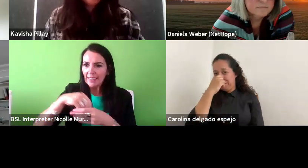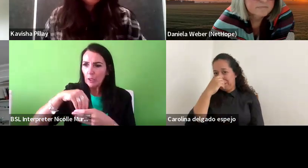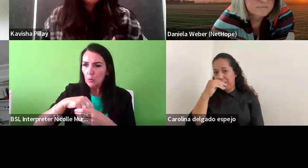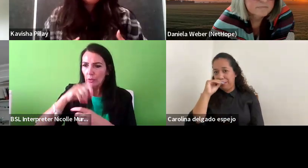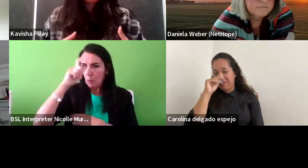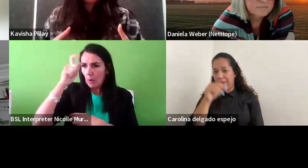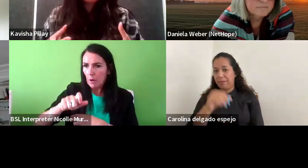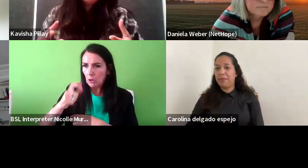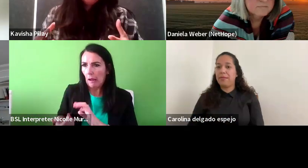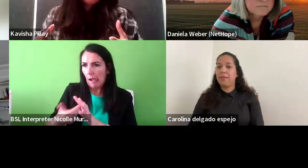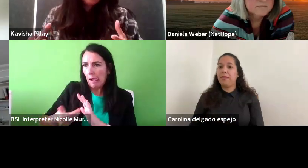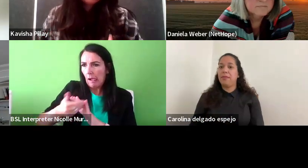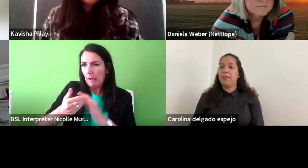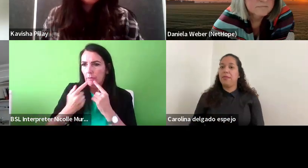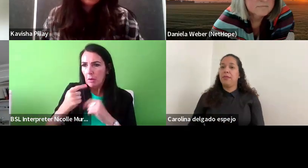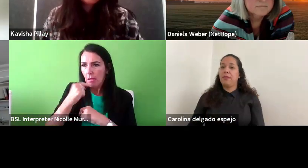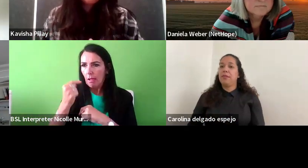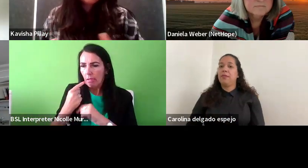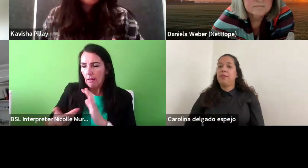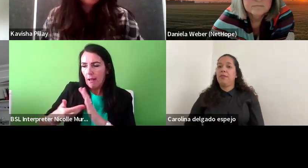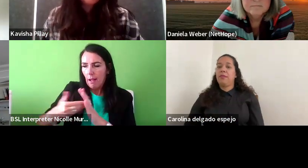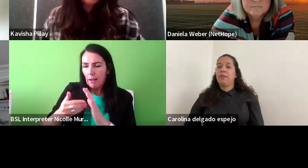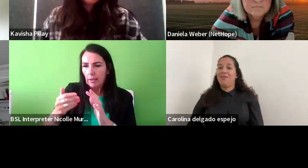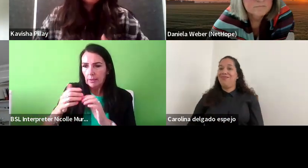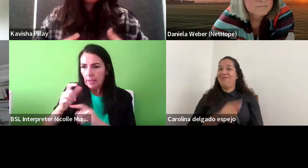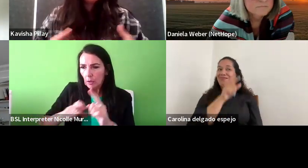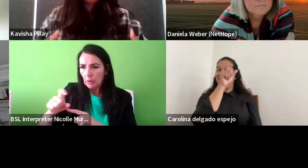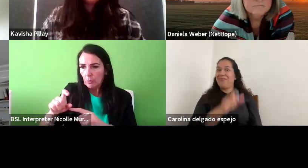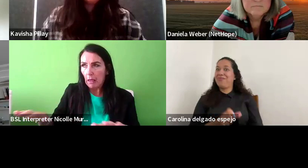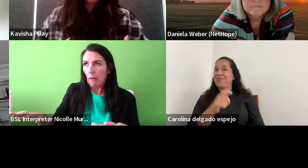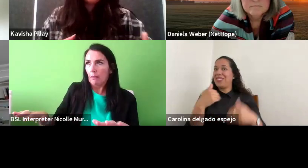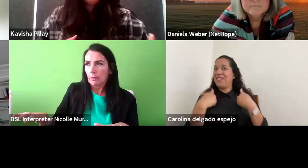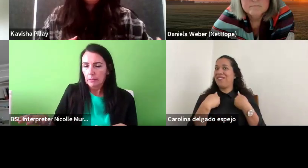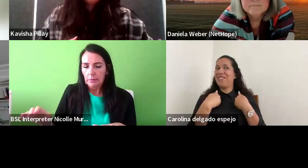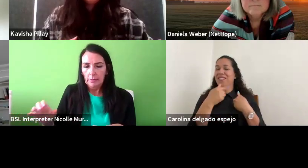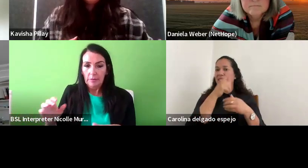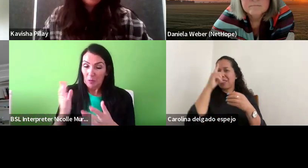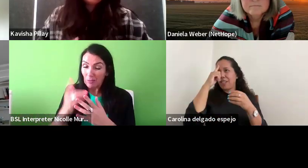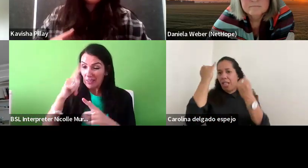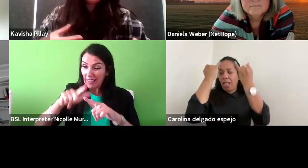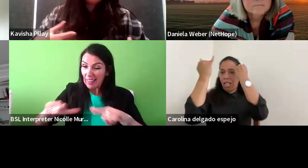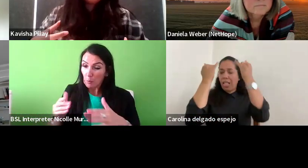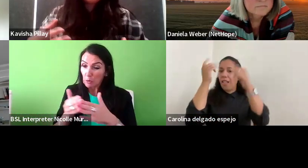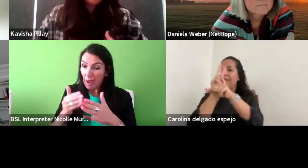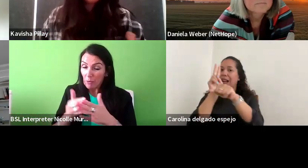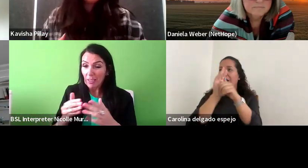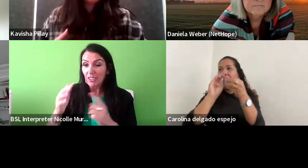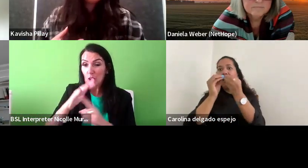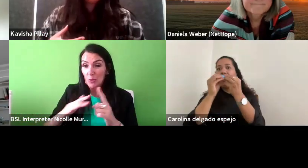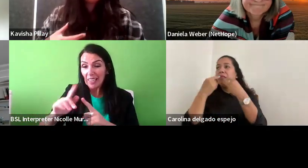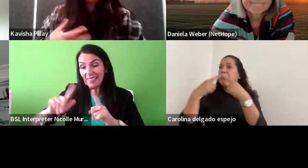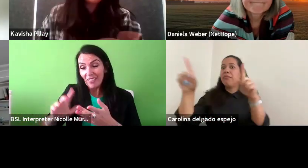perspective about how would this, you know, how does this address language barriers? How would this be used within societies with different